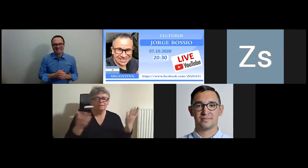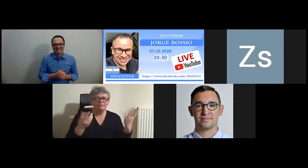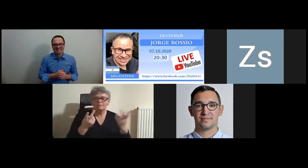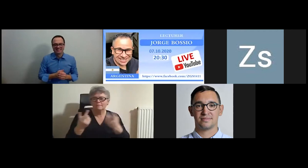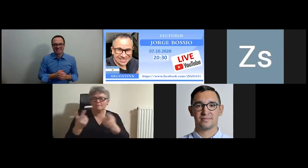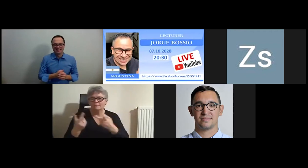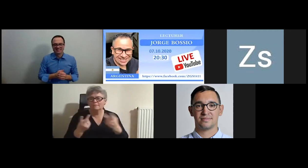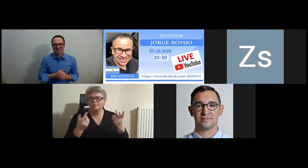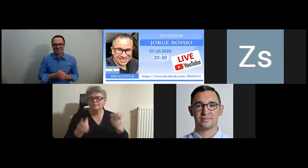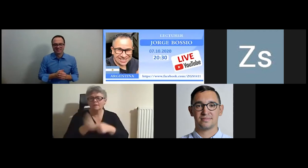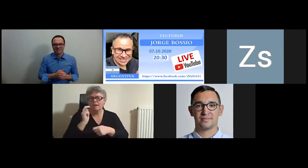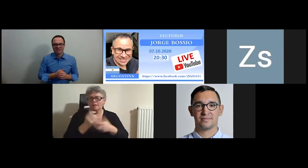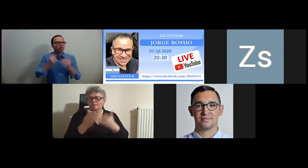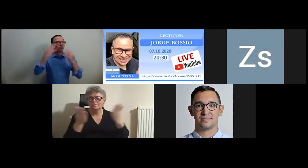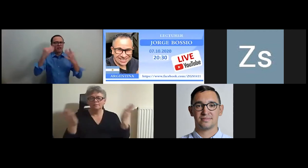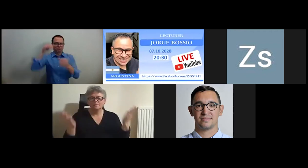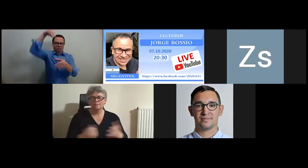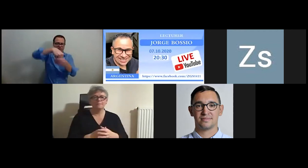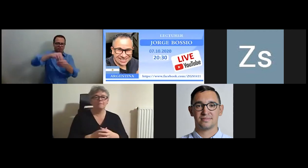Argentina. Let's see who pops up.